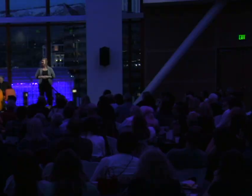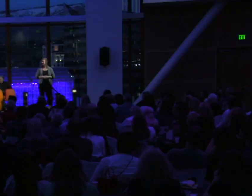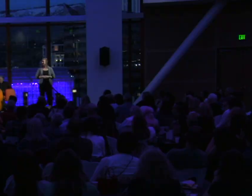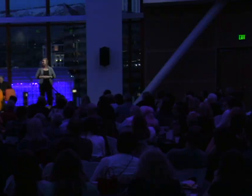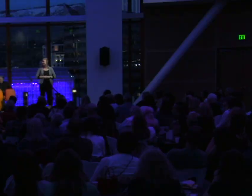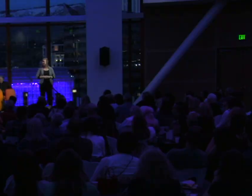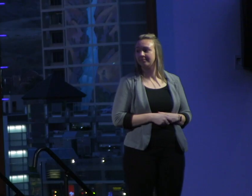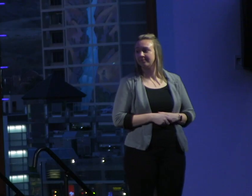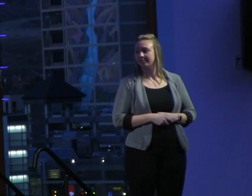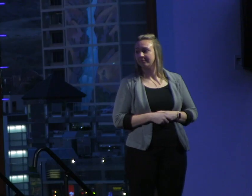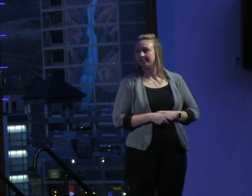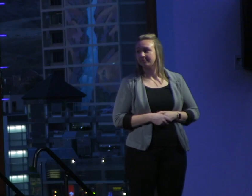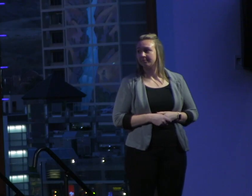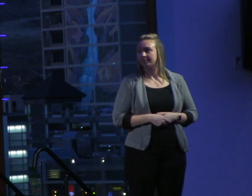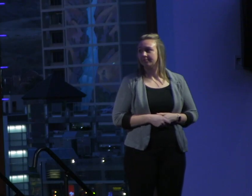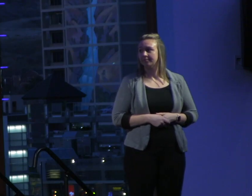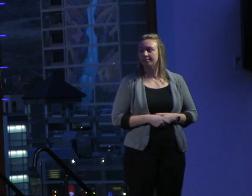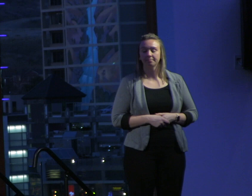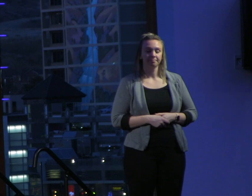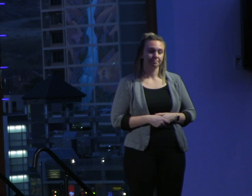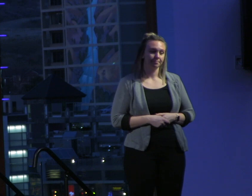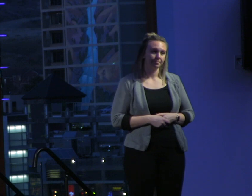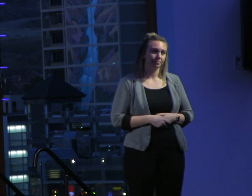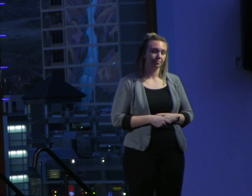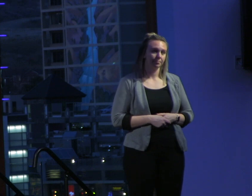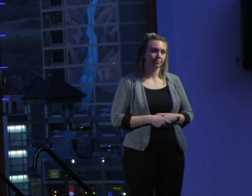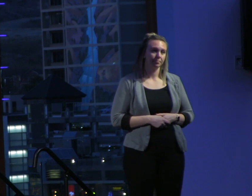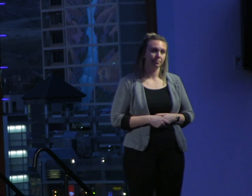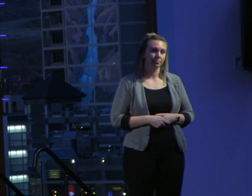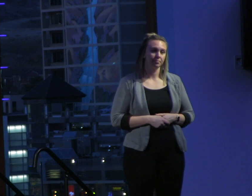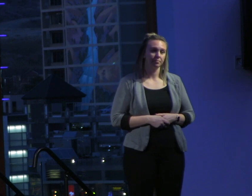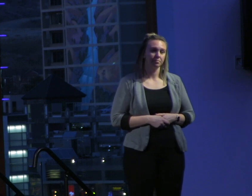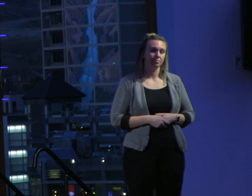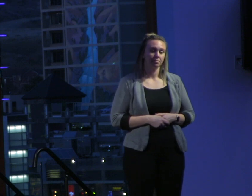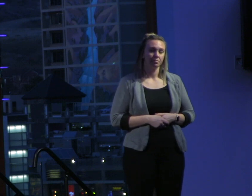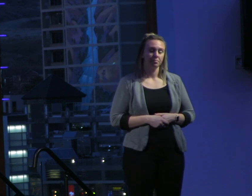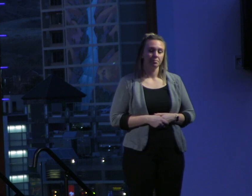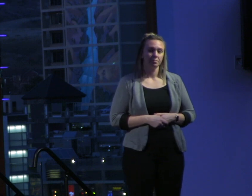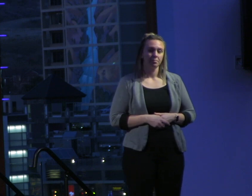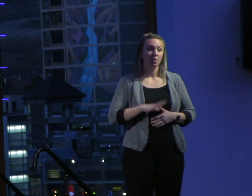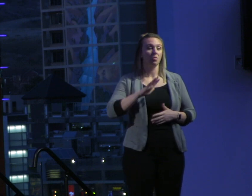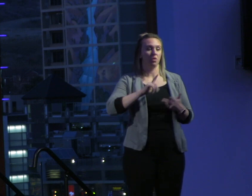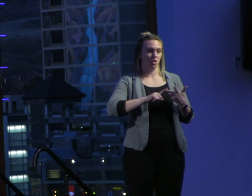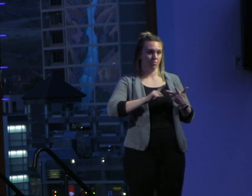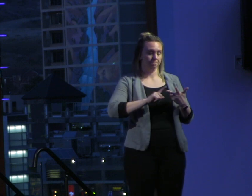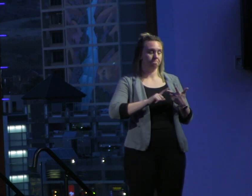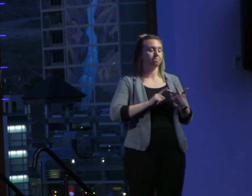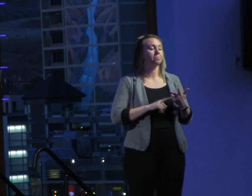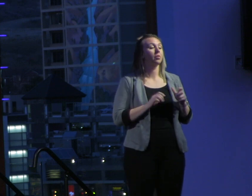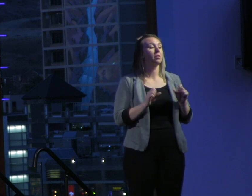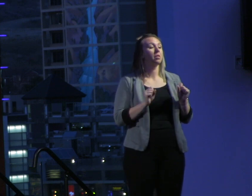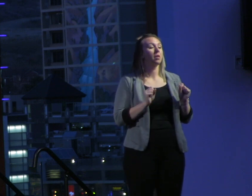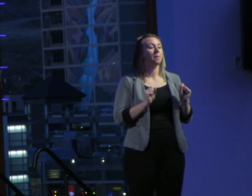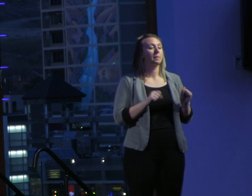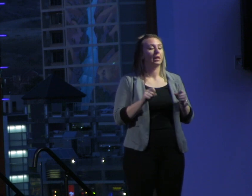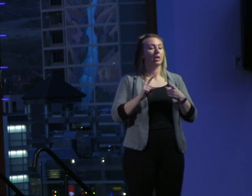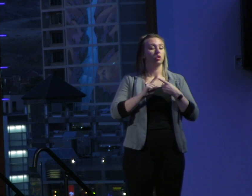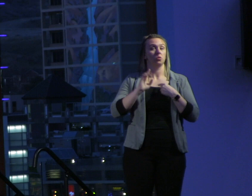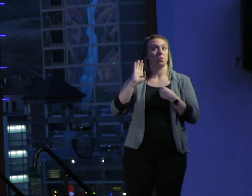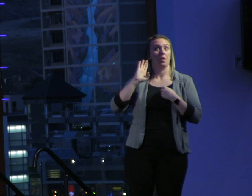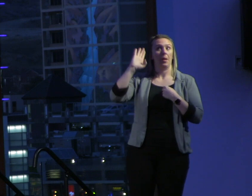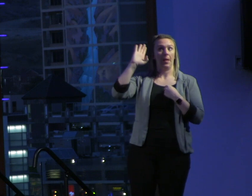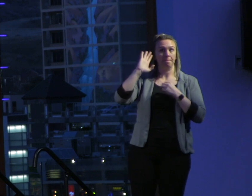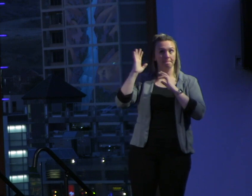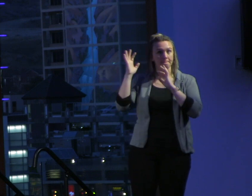The third thing is that the ability to connect, the ability